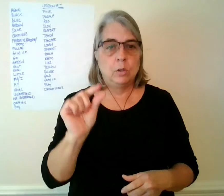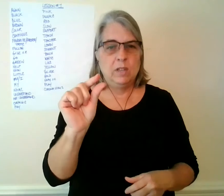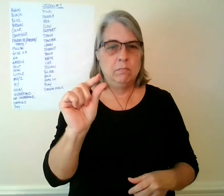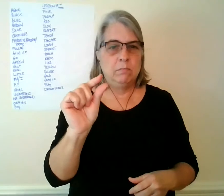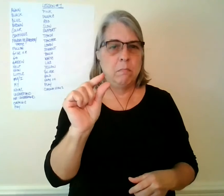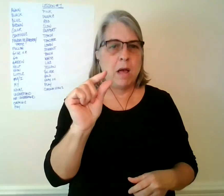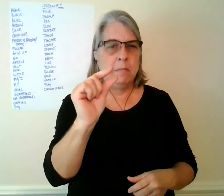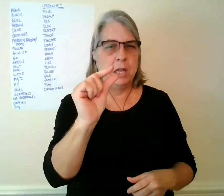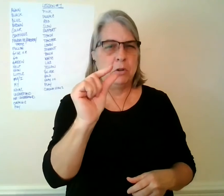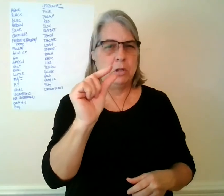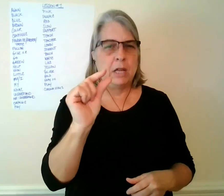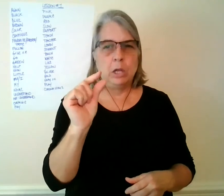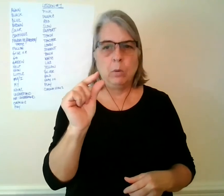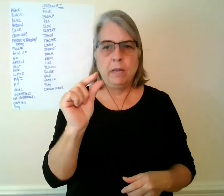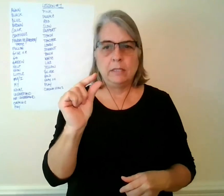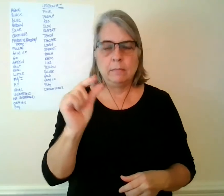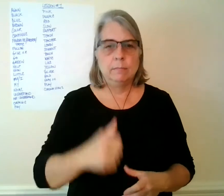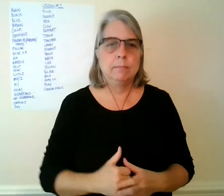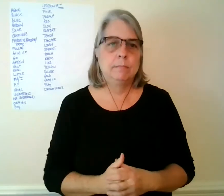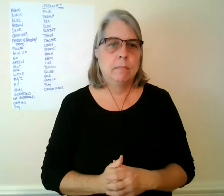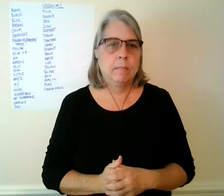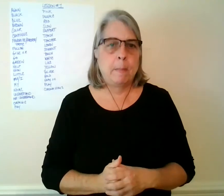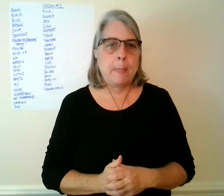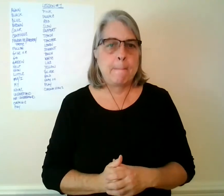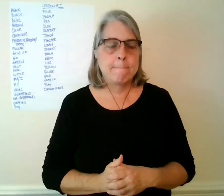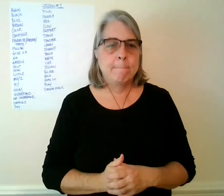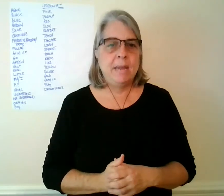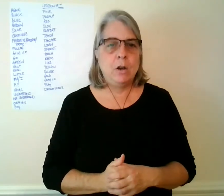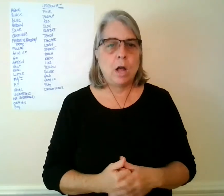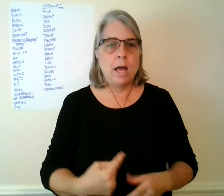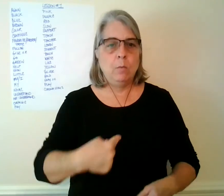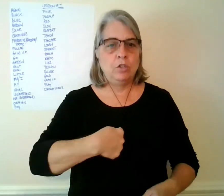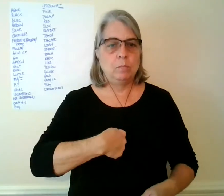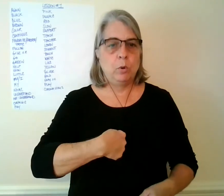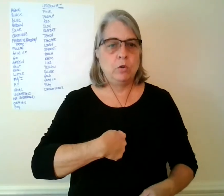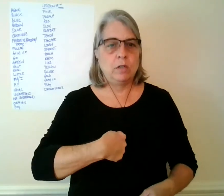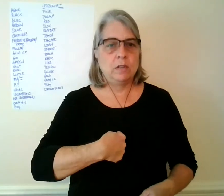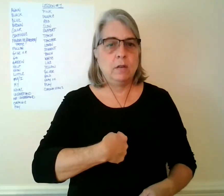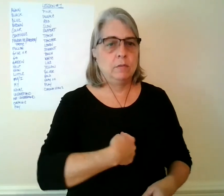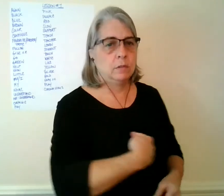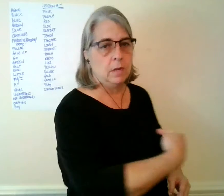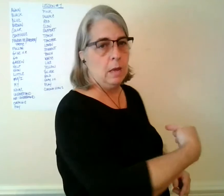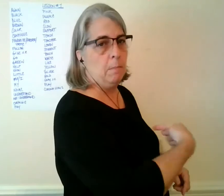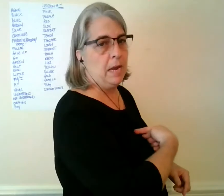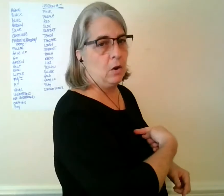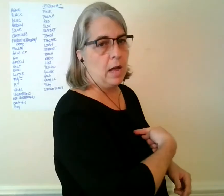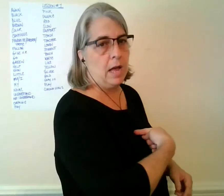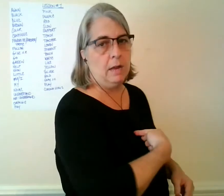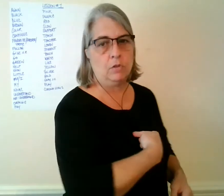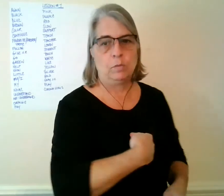Little, we mime little, like a little bit. Me or I, we just point to ourselves. Me or I, just